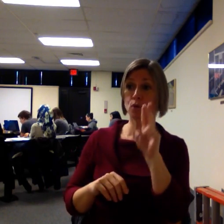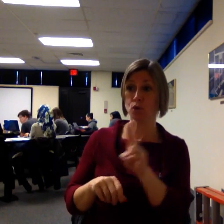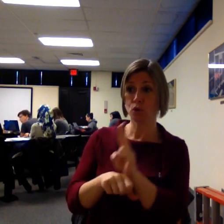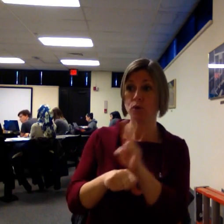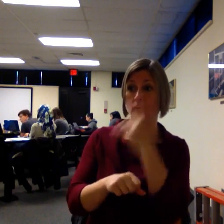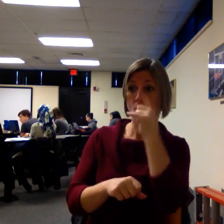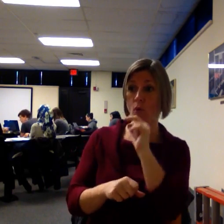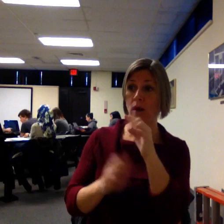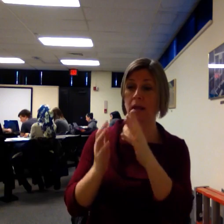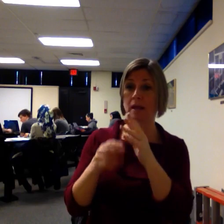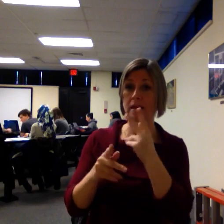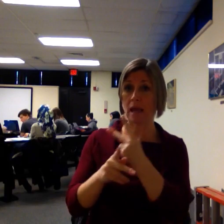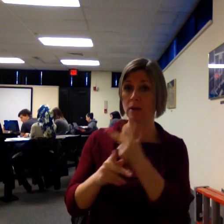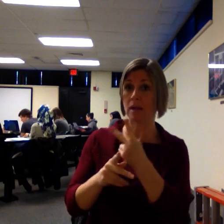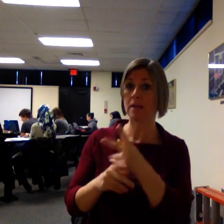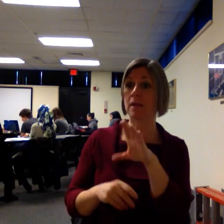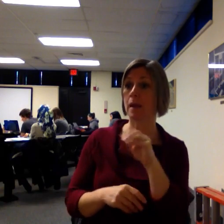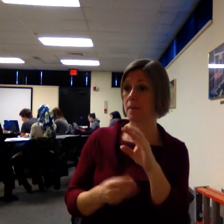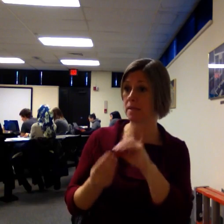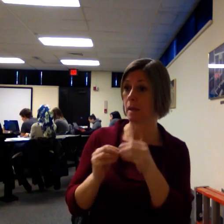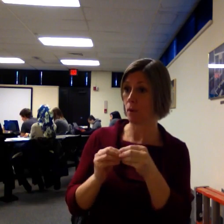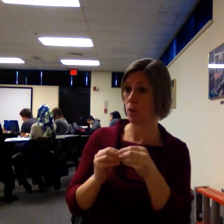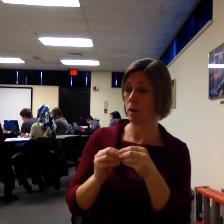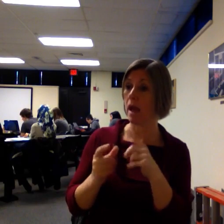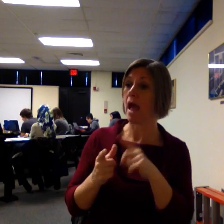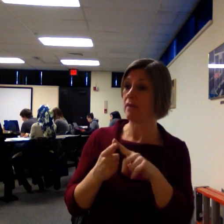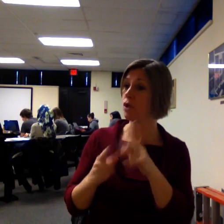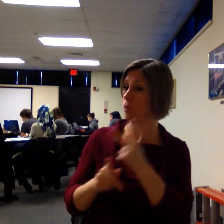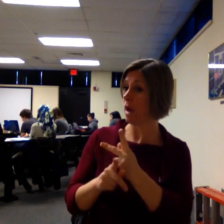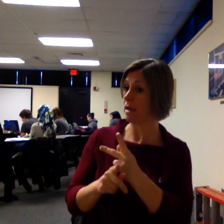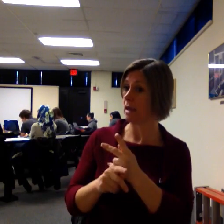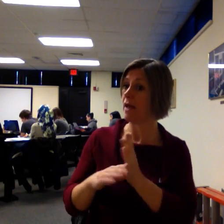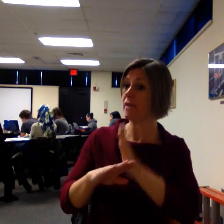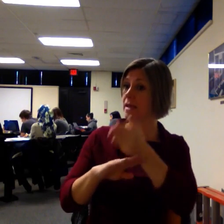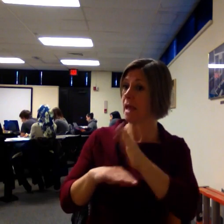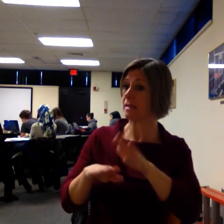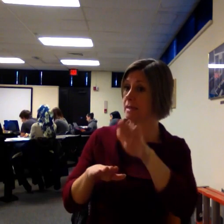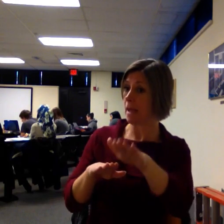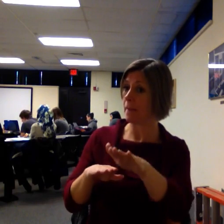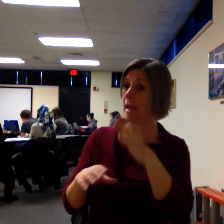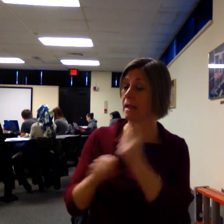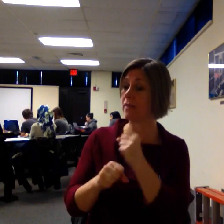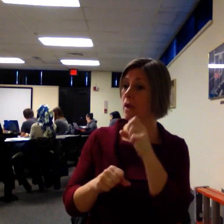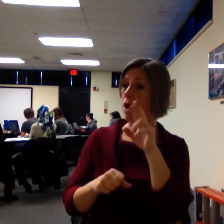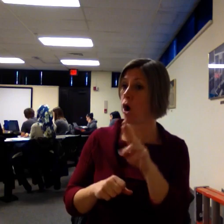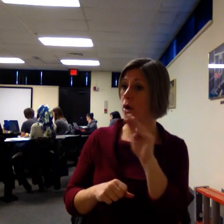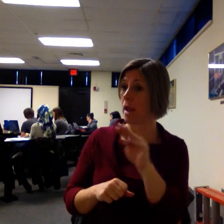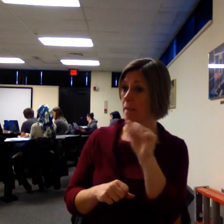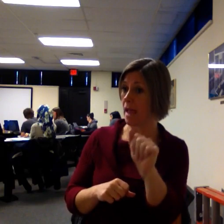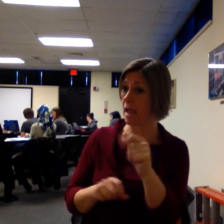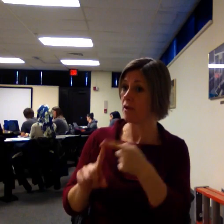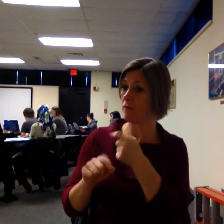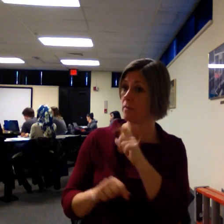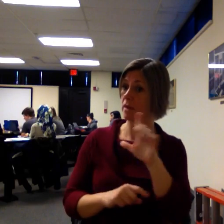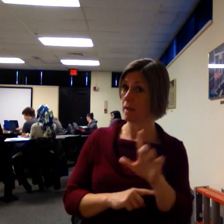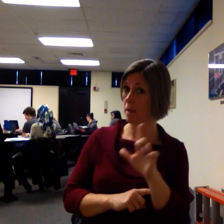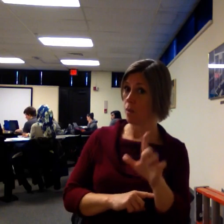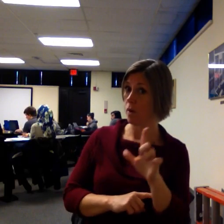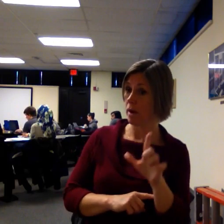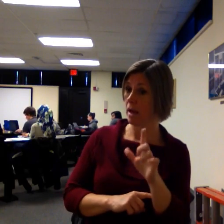calculate the company's numbers. Then you're right, then the next step is to go get the RMA, the industry averages from the library, and that will be